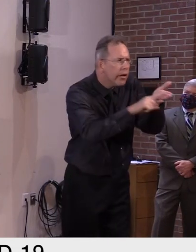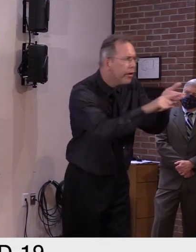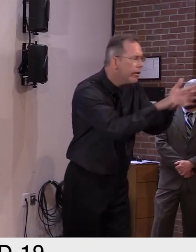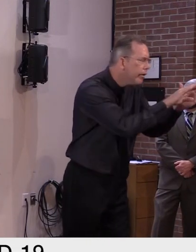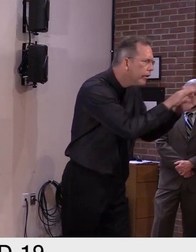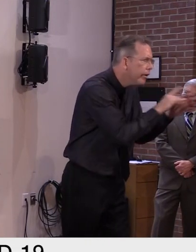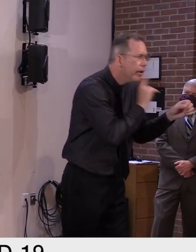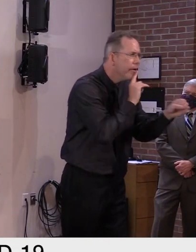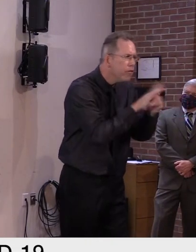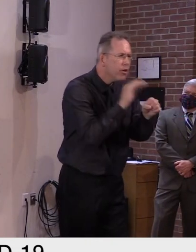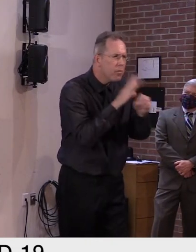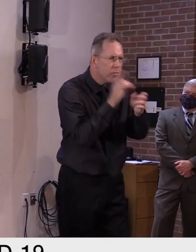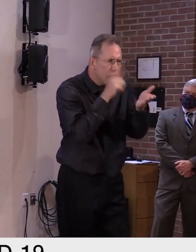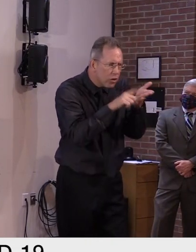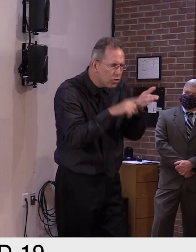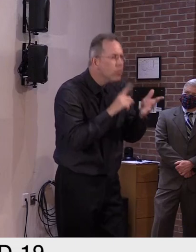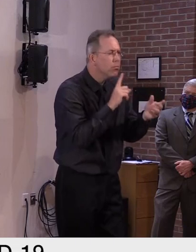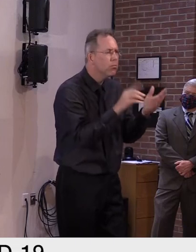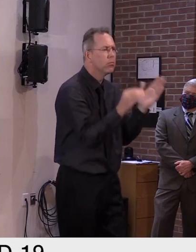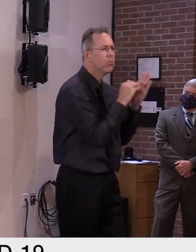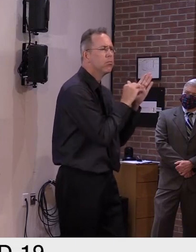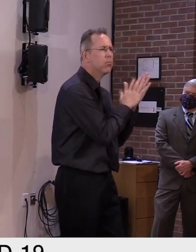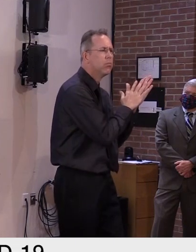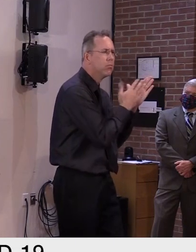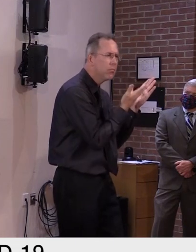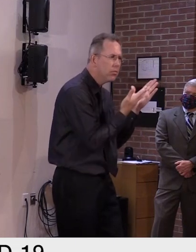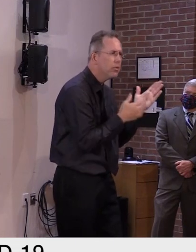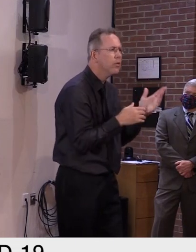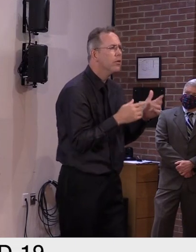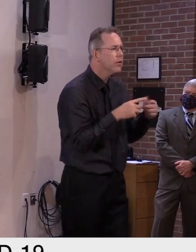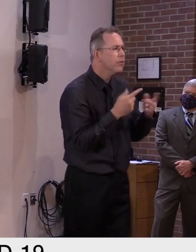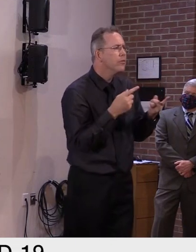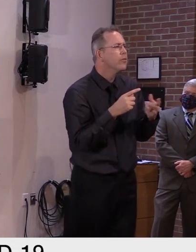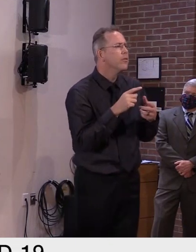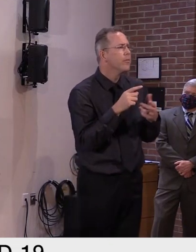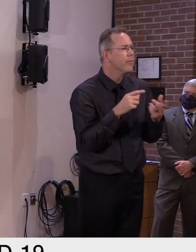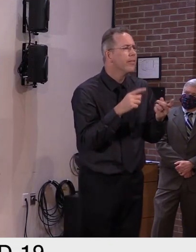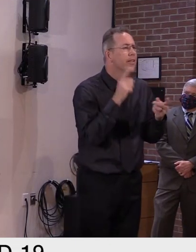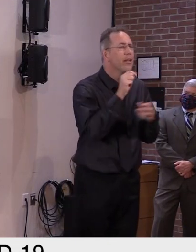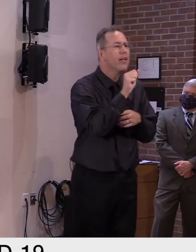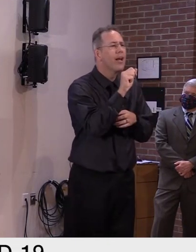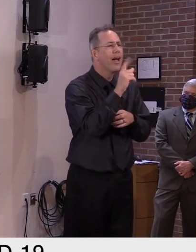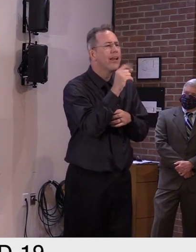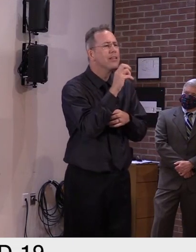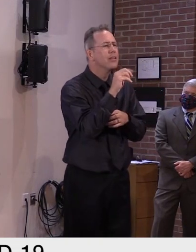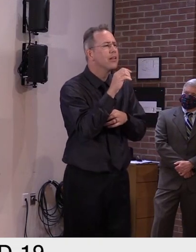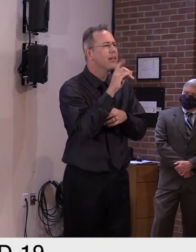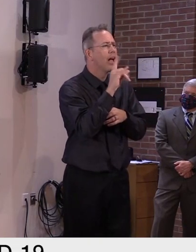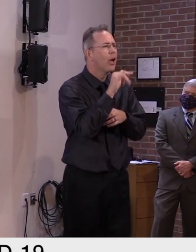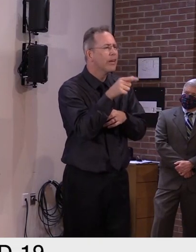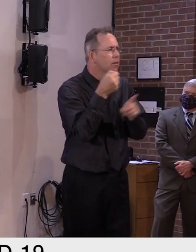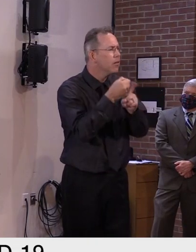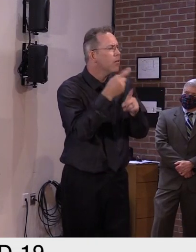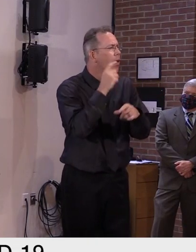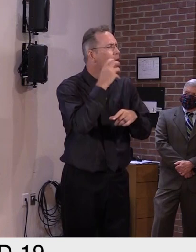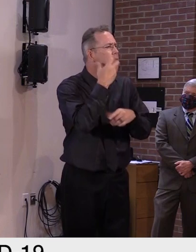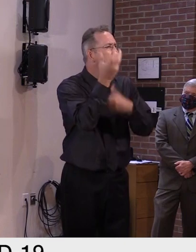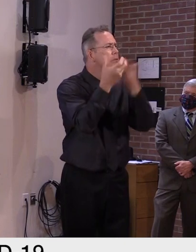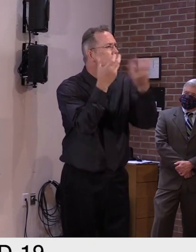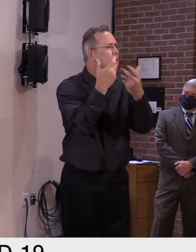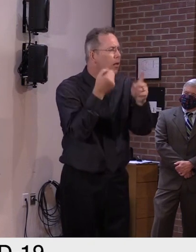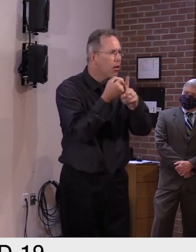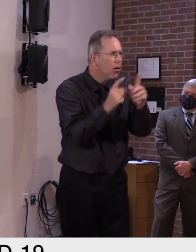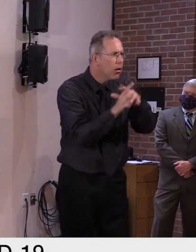cases due to the outbreak in Addison County, and if that falls off of your time period, then all of a sudden our cases have gone way